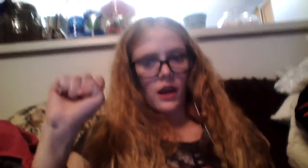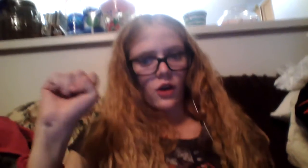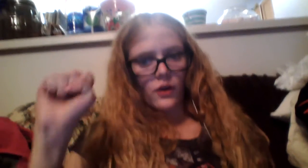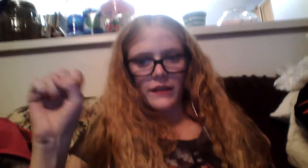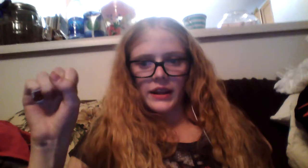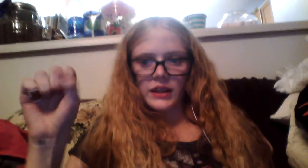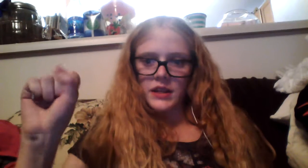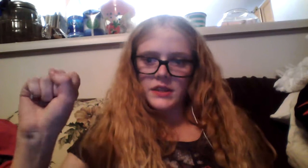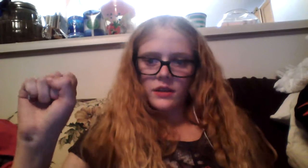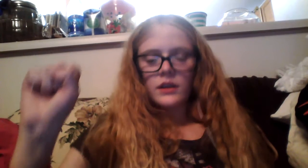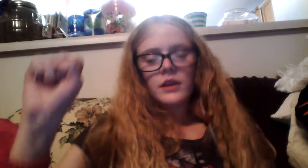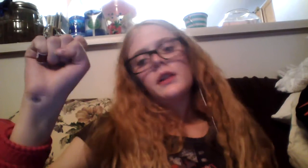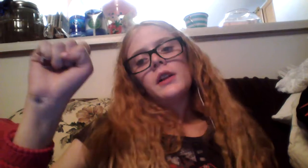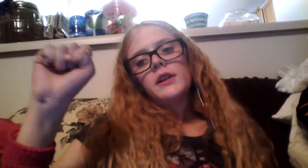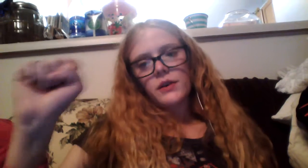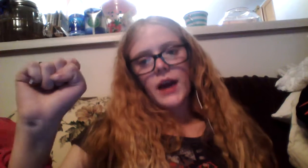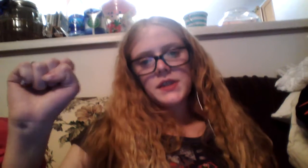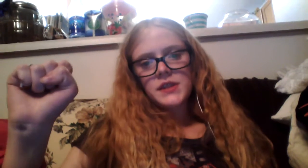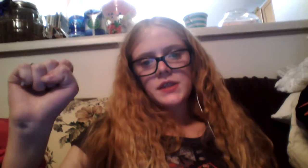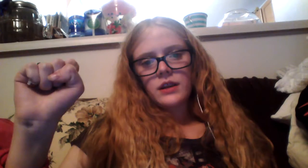it go out like this. So S.